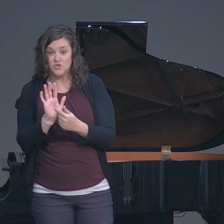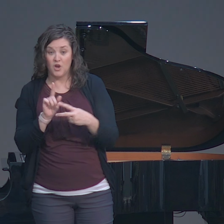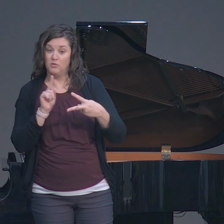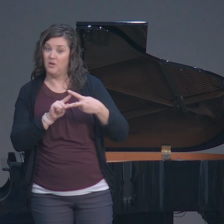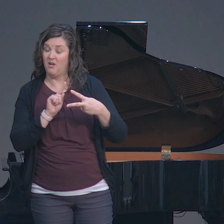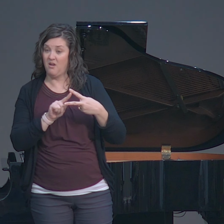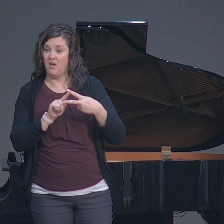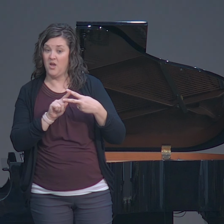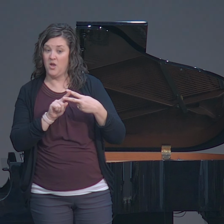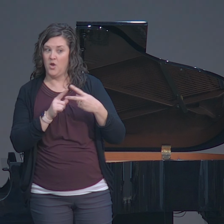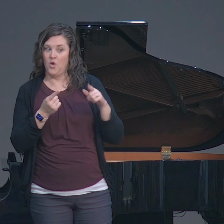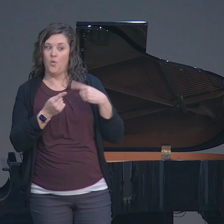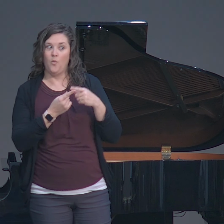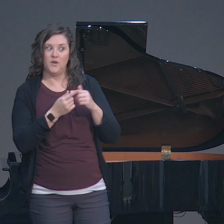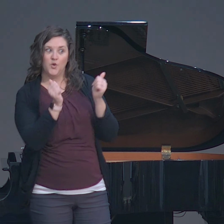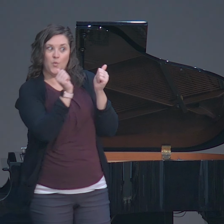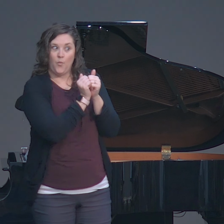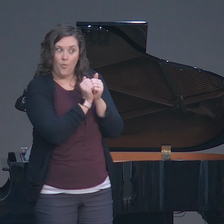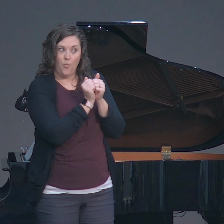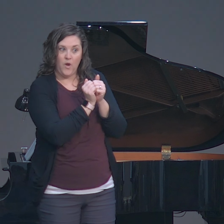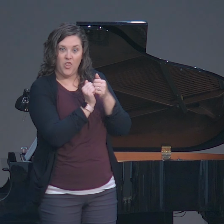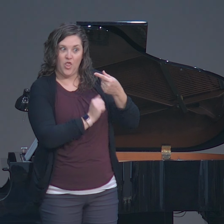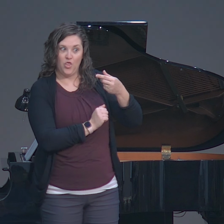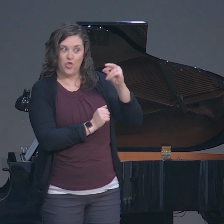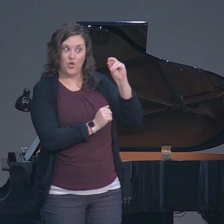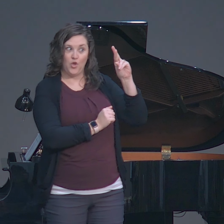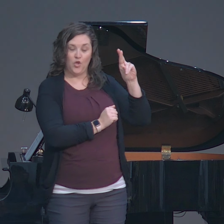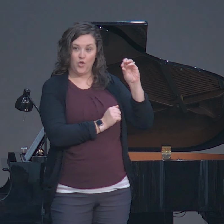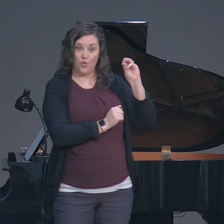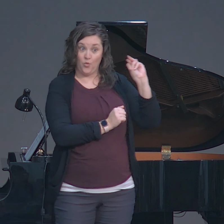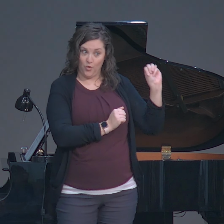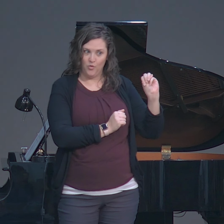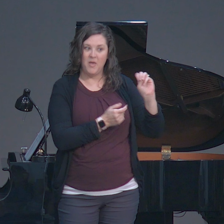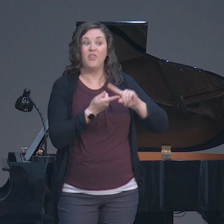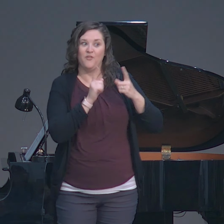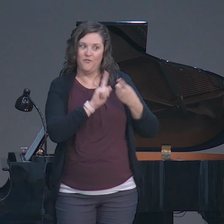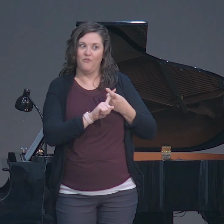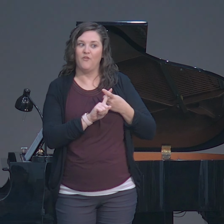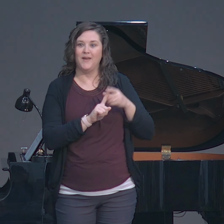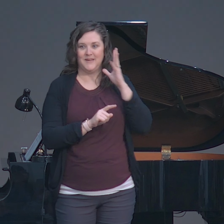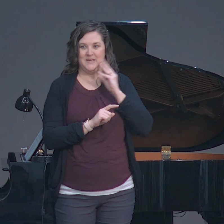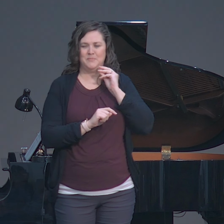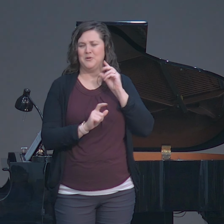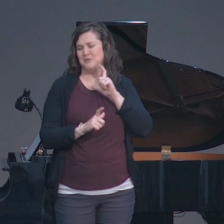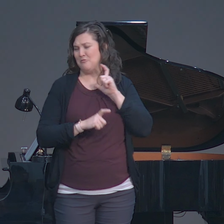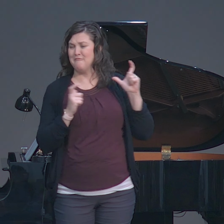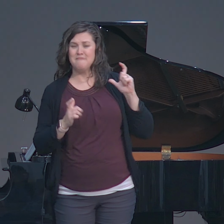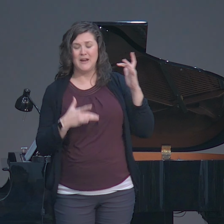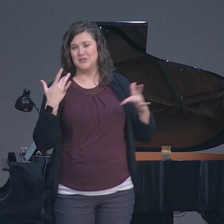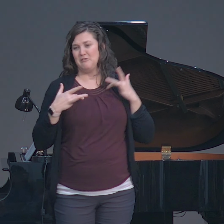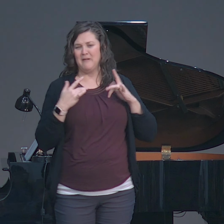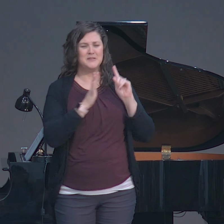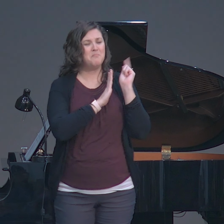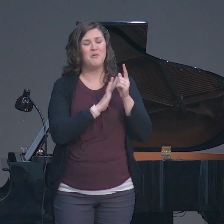the presence of the bridegroom, the friend is to find great joy. It's a moment of